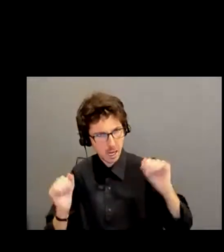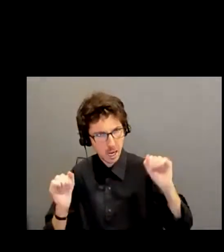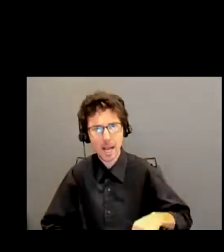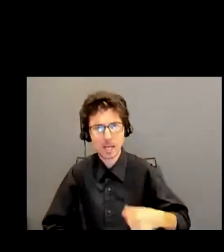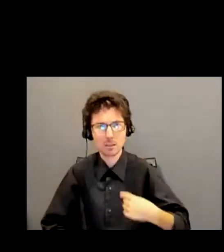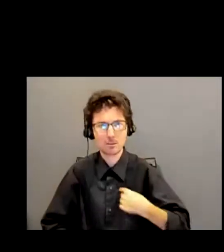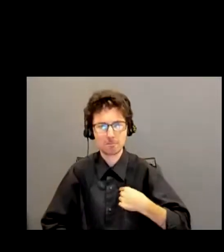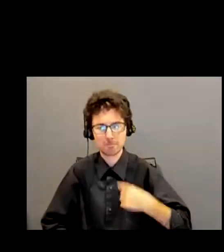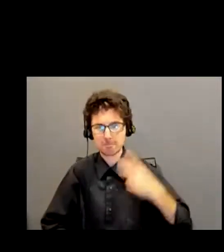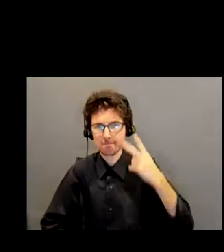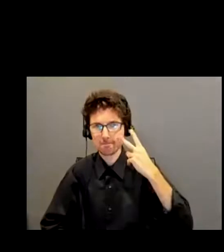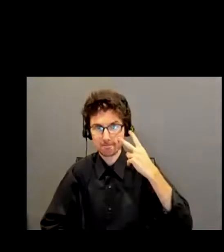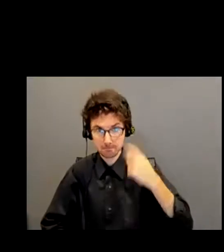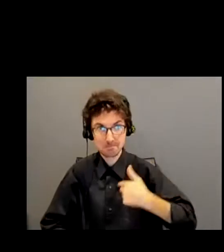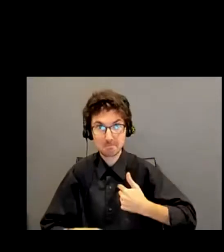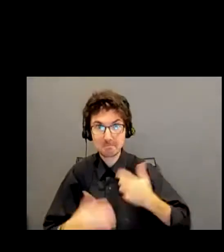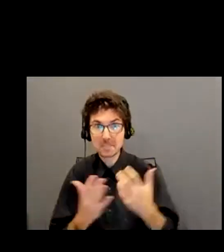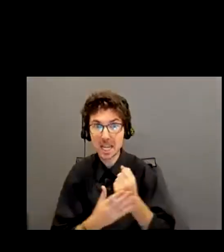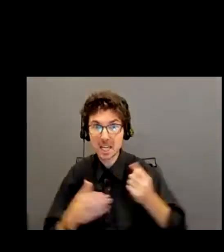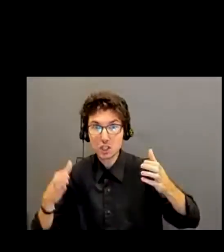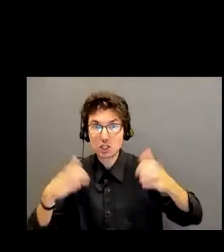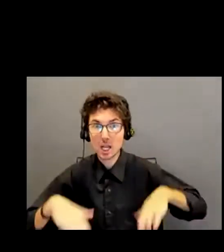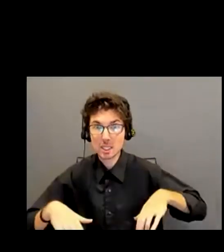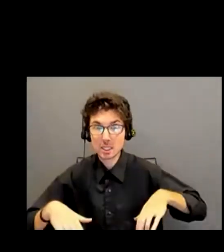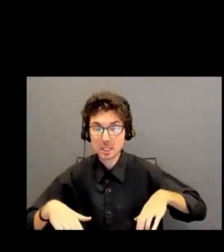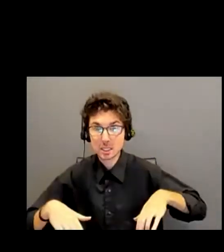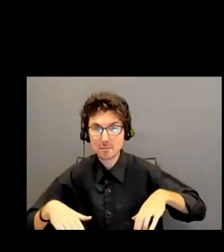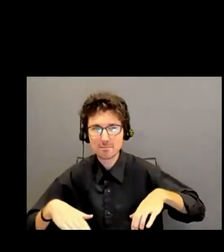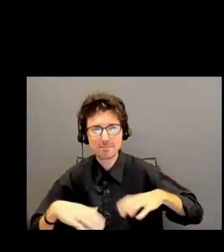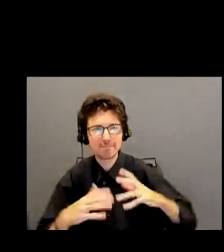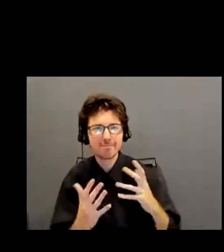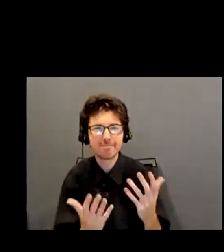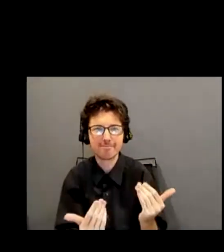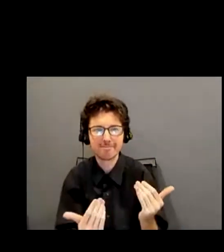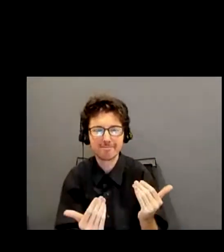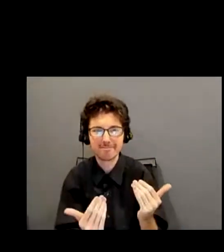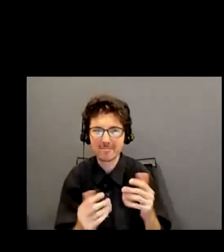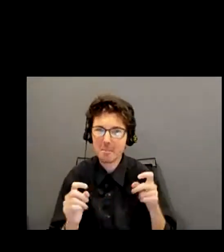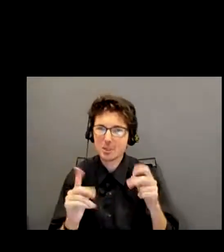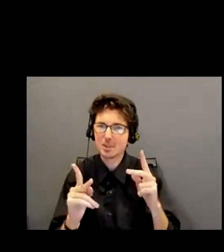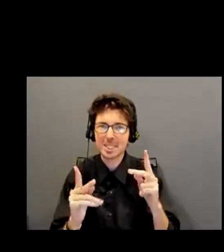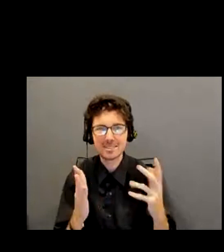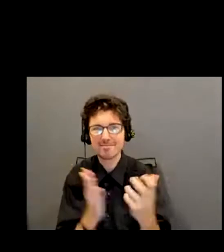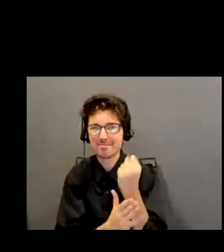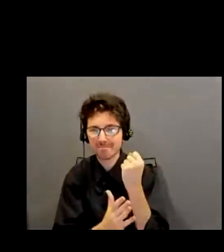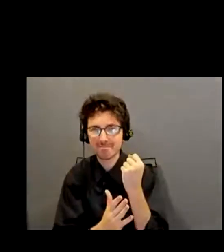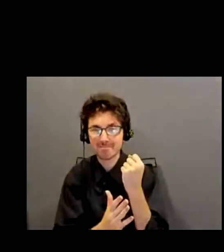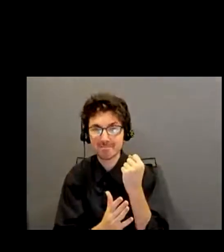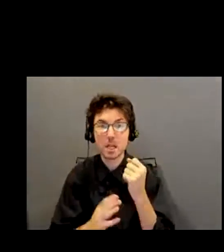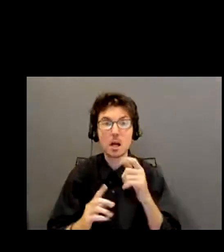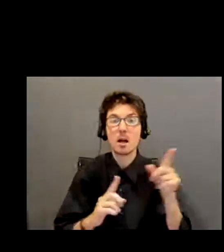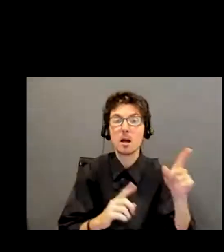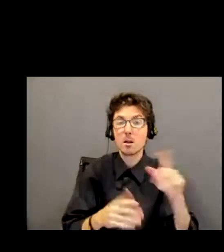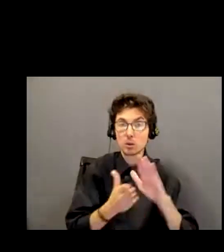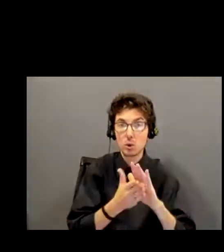educational system. And the school gets a great added value because a teacher with a disability